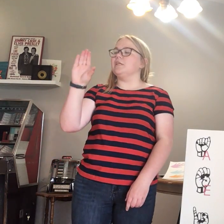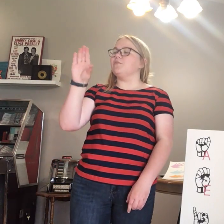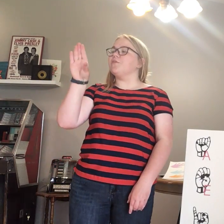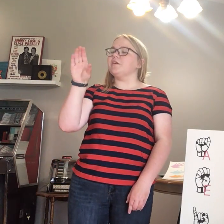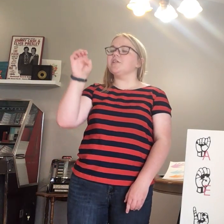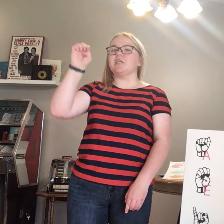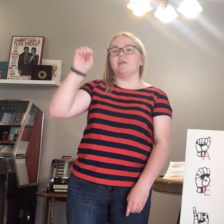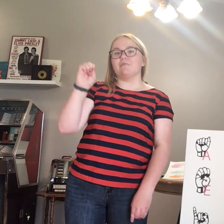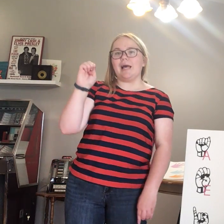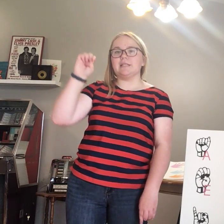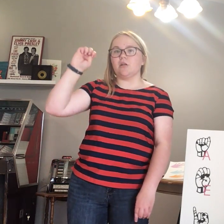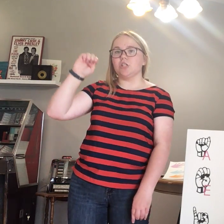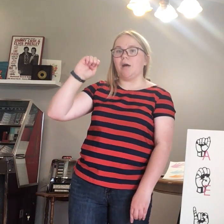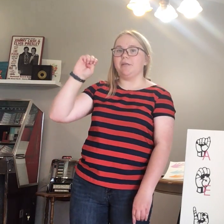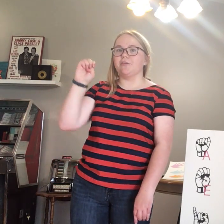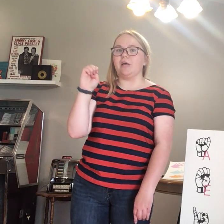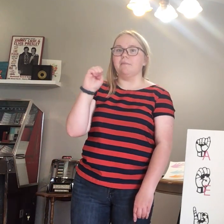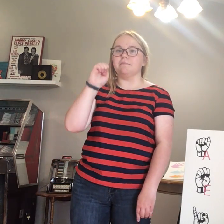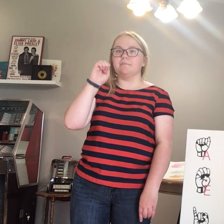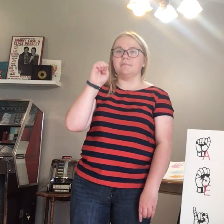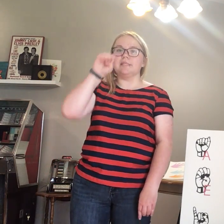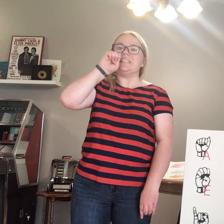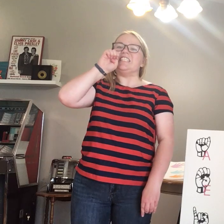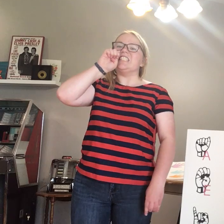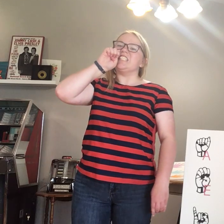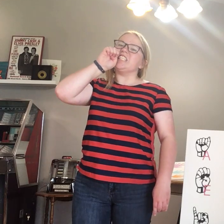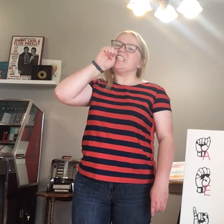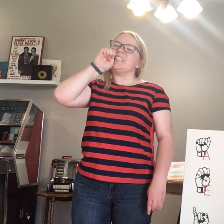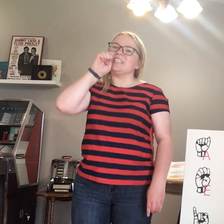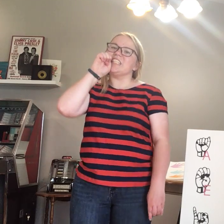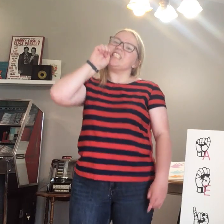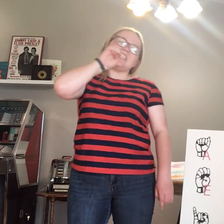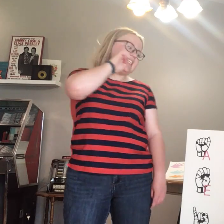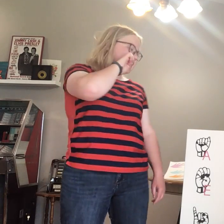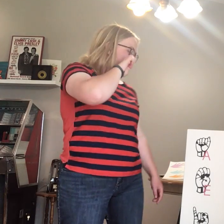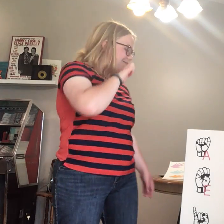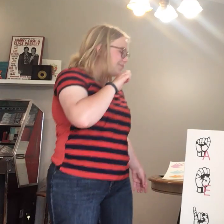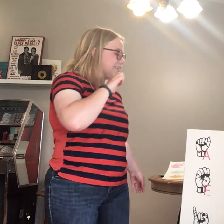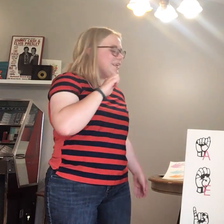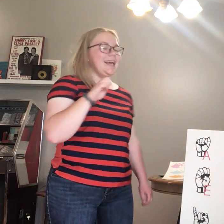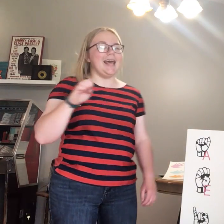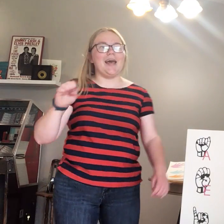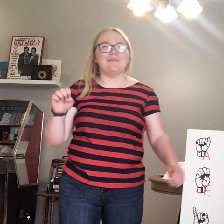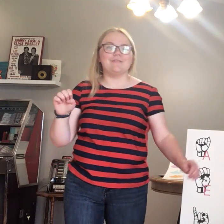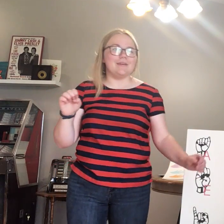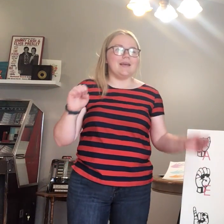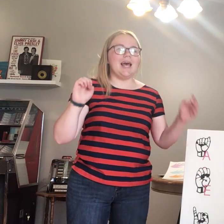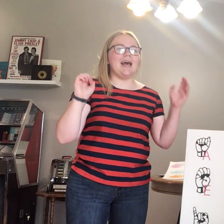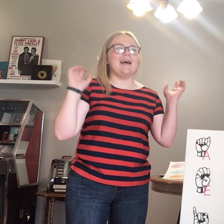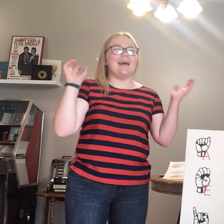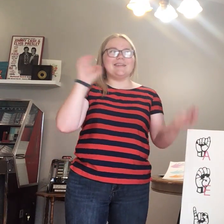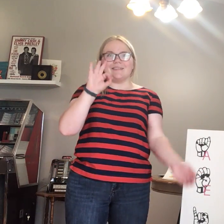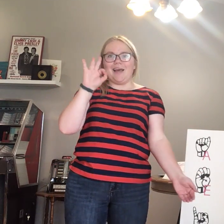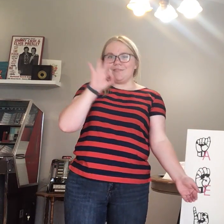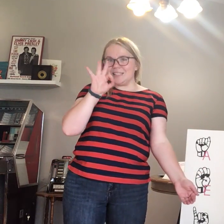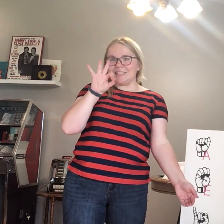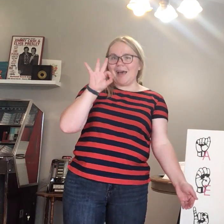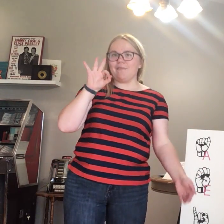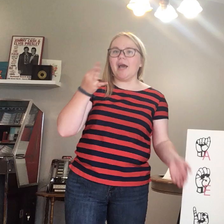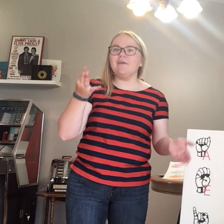4 fingers are gonna rest on top of your thumb. Cheese, E, F. F, this is F. I always